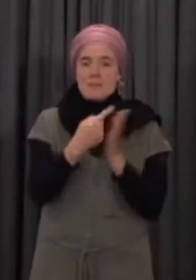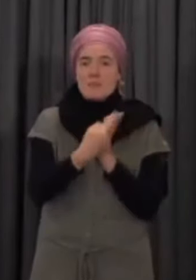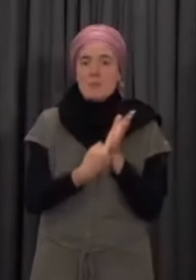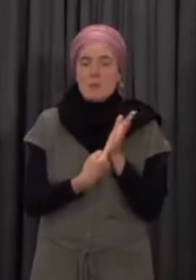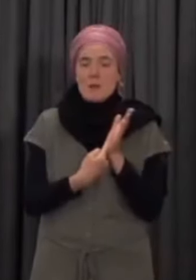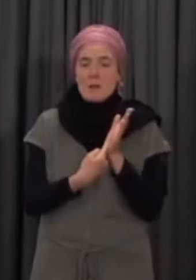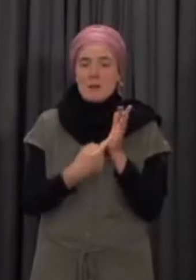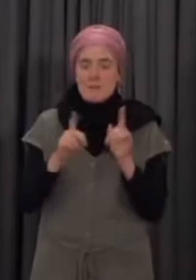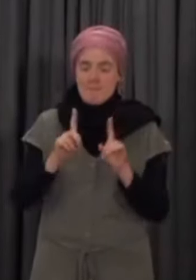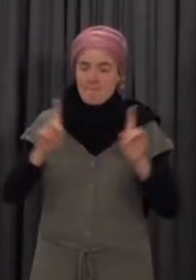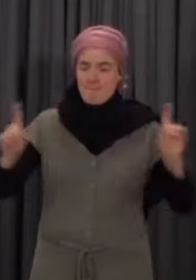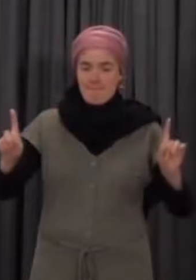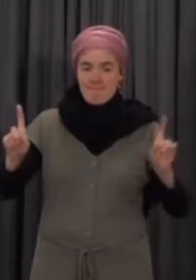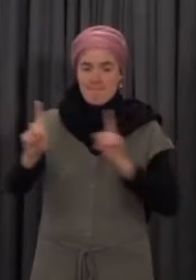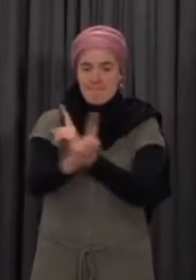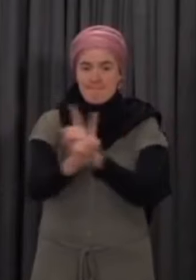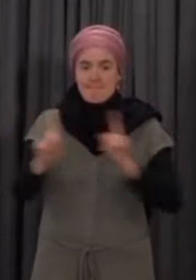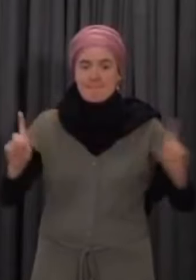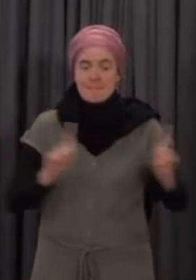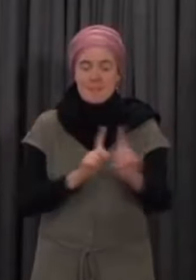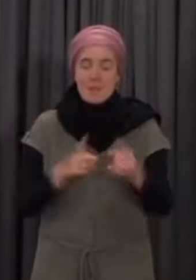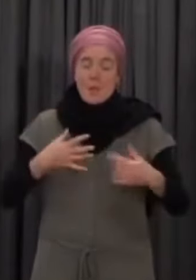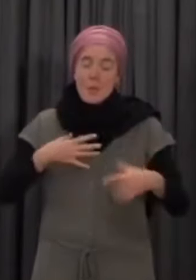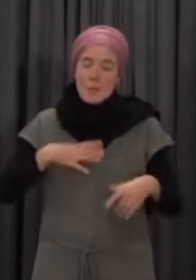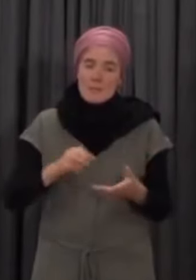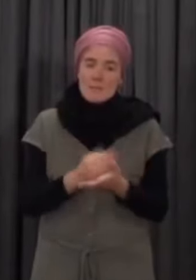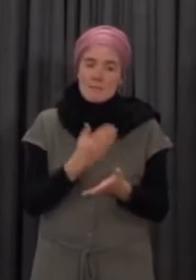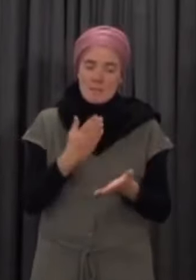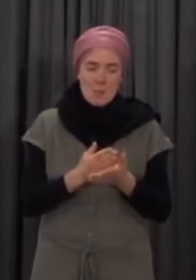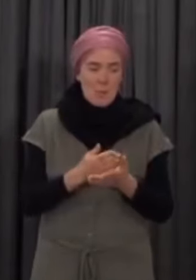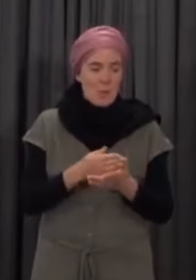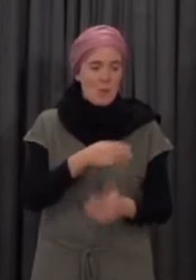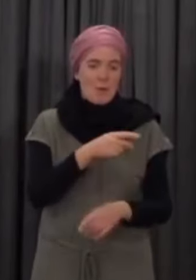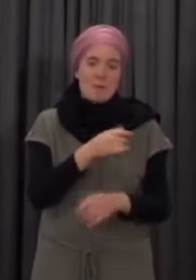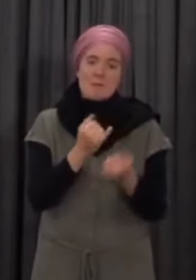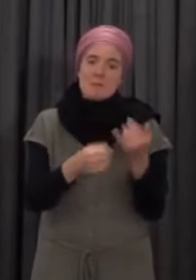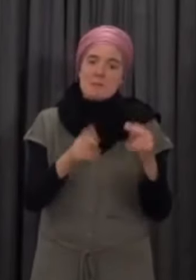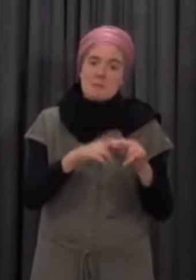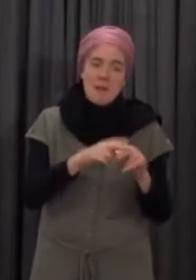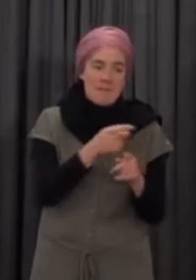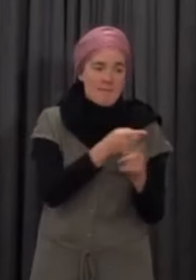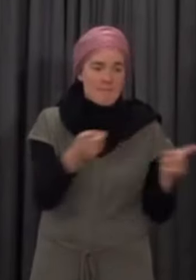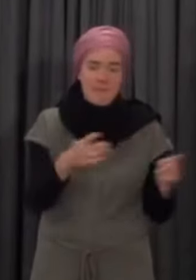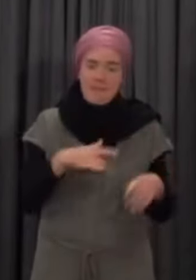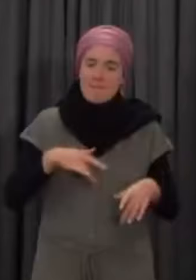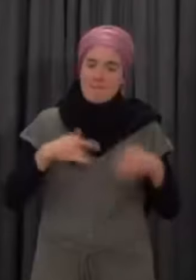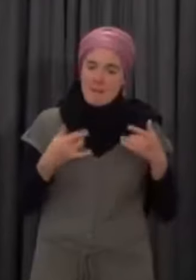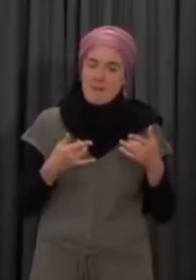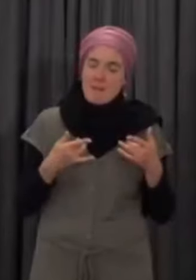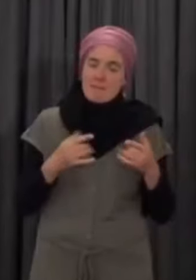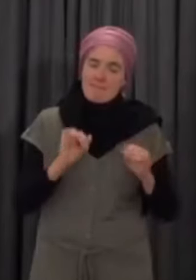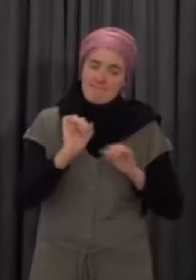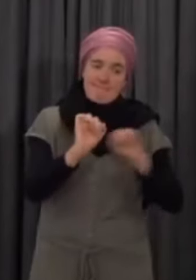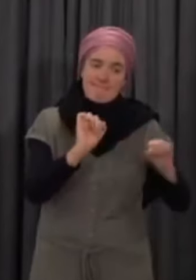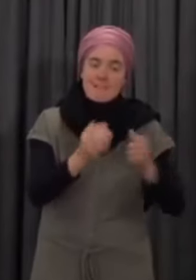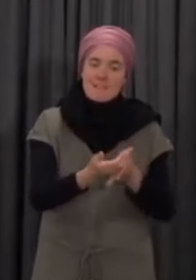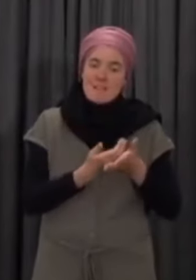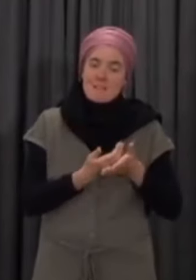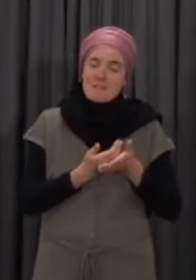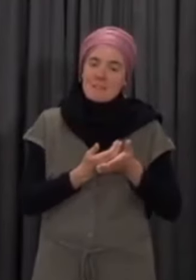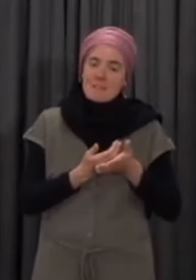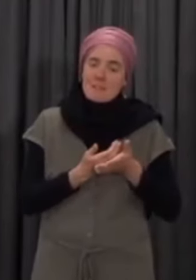their safety, their health and well-being was being properly attended to. It's why there are some of the differences that we've been